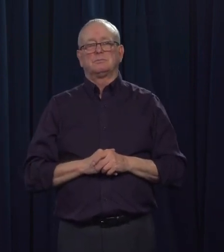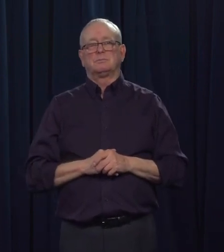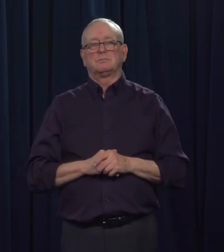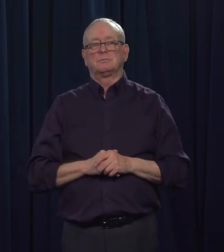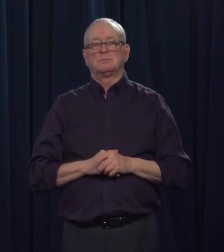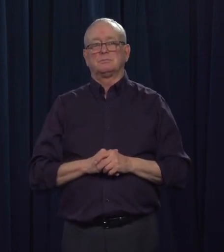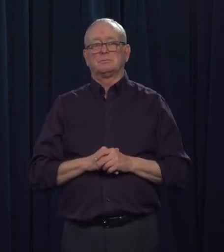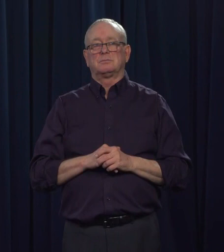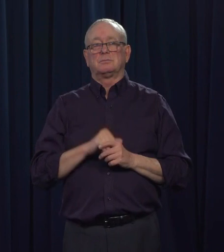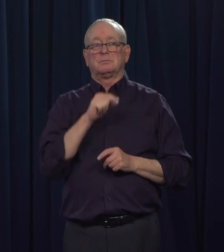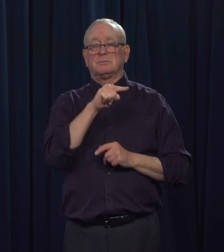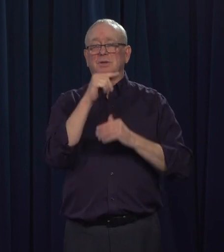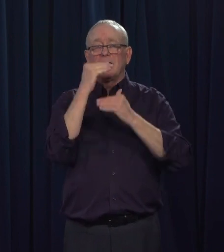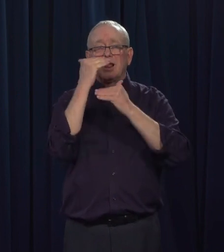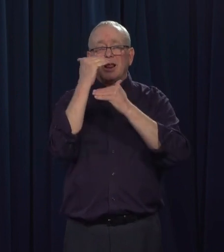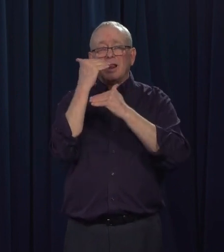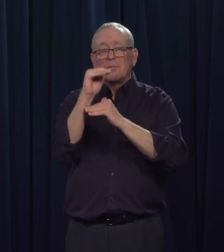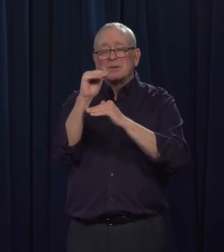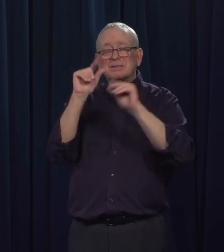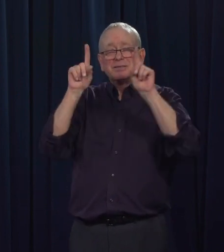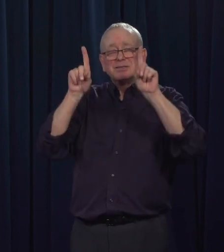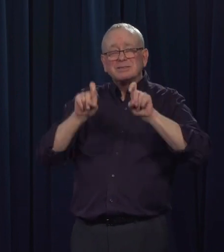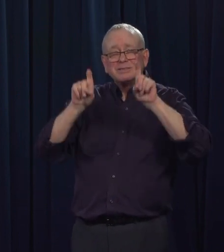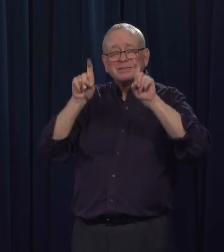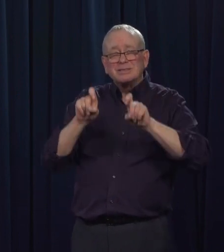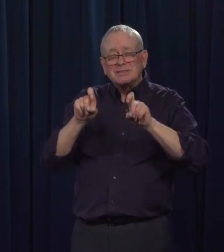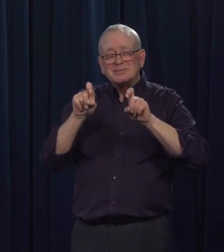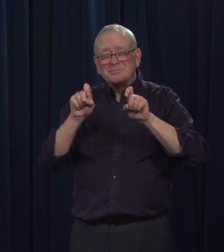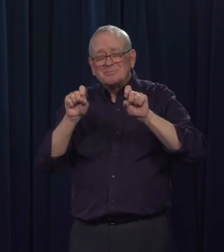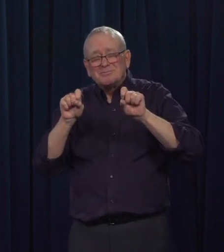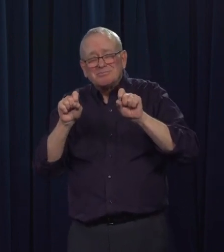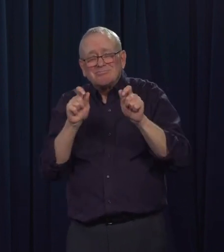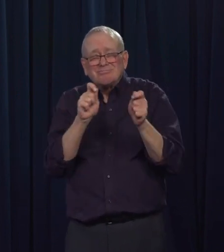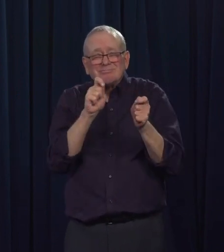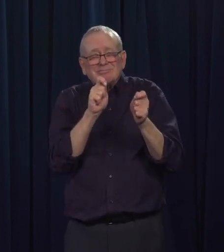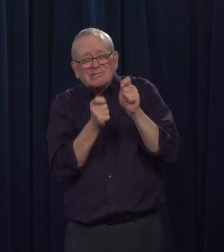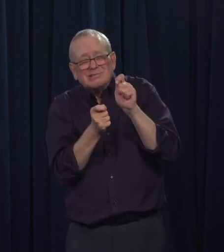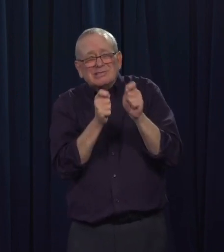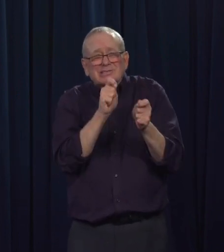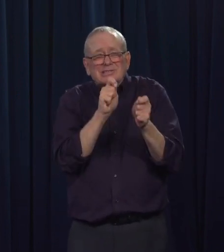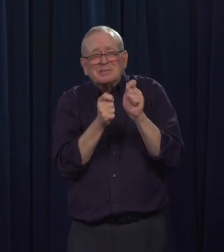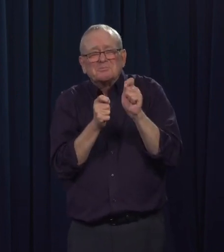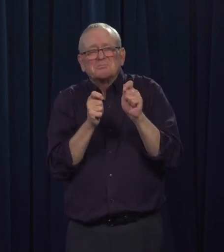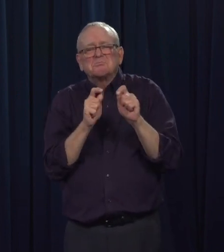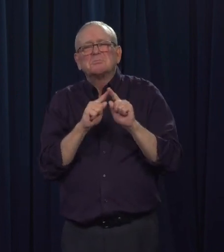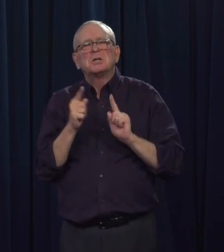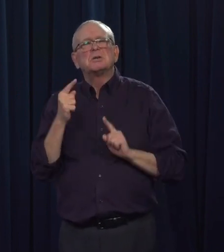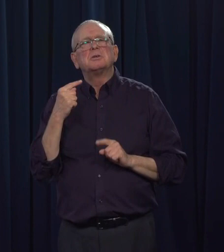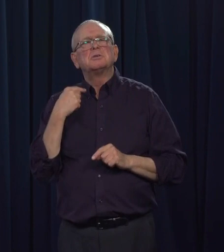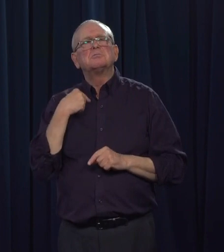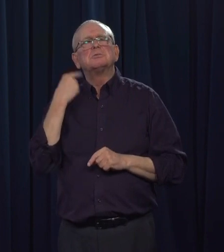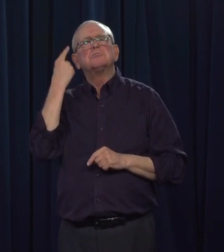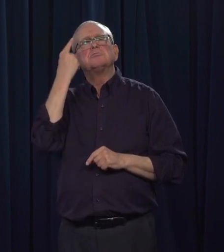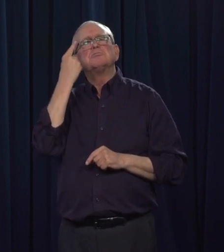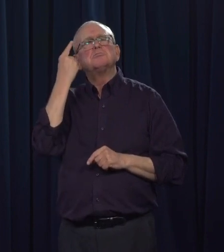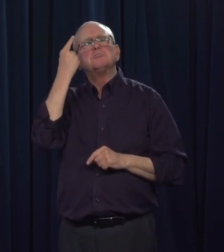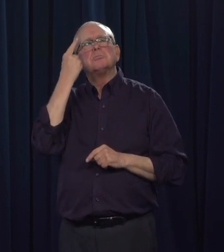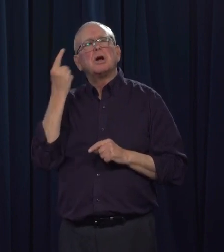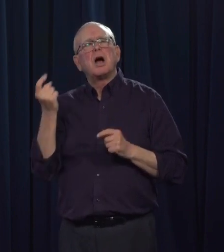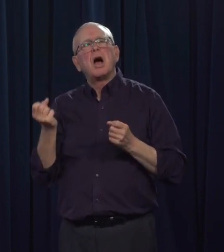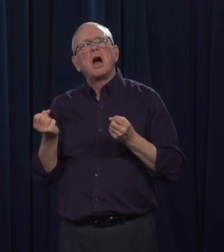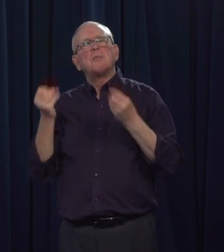adjustments. So sort of a two-part follow-up here. What would be an ideal level of testing, and how important is